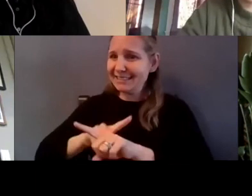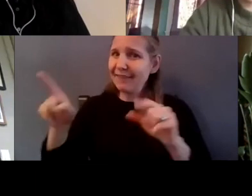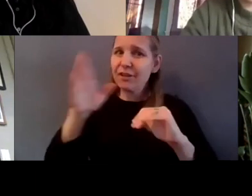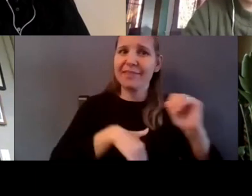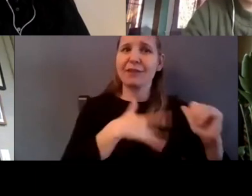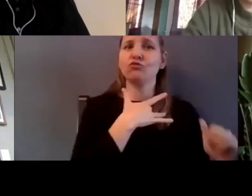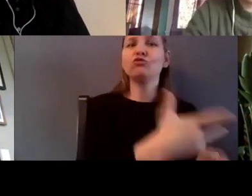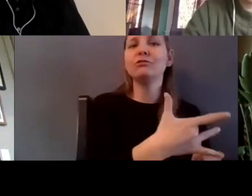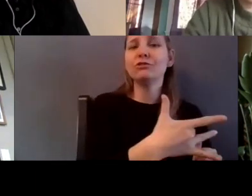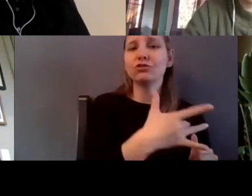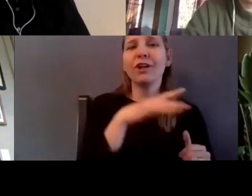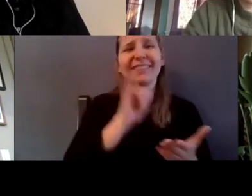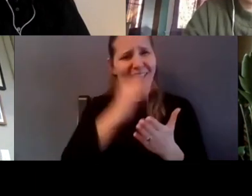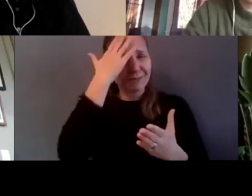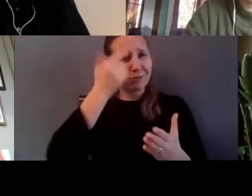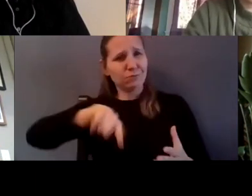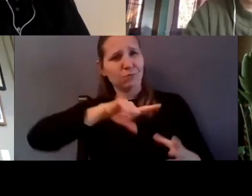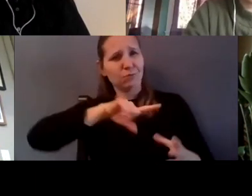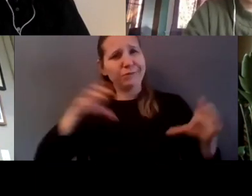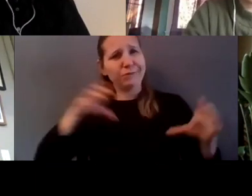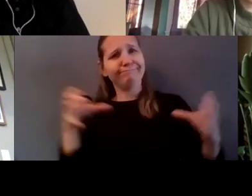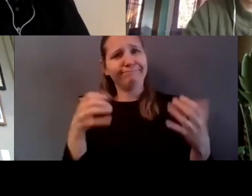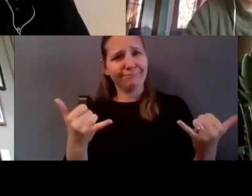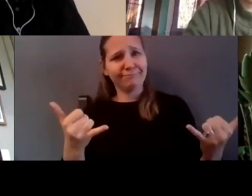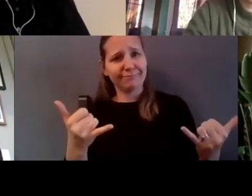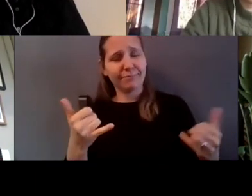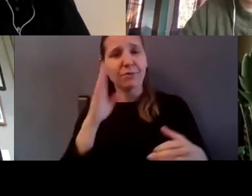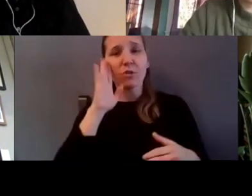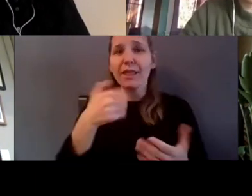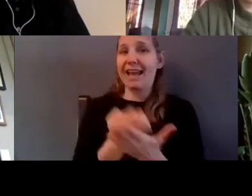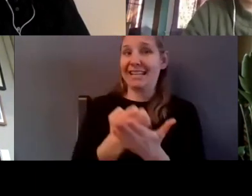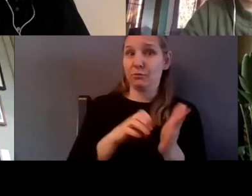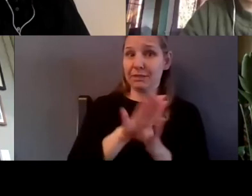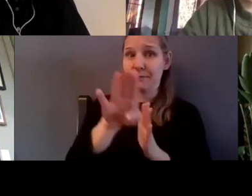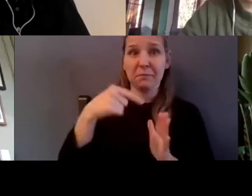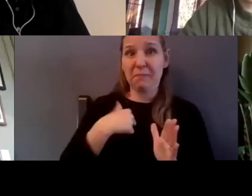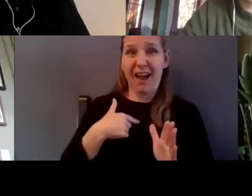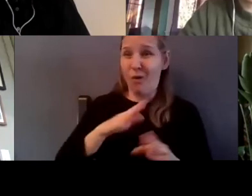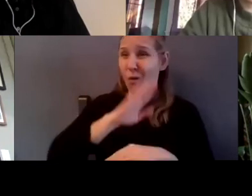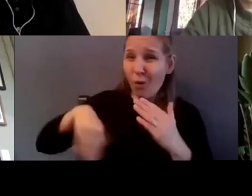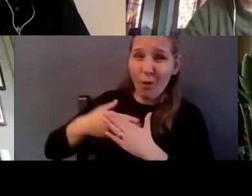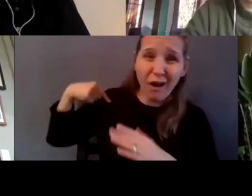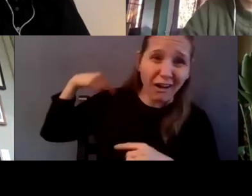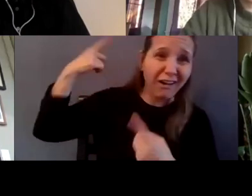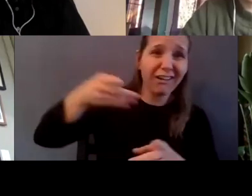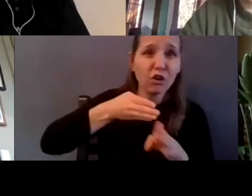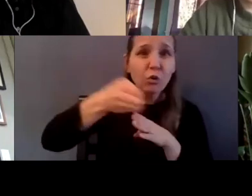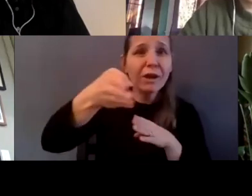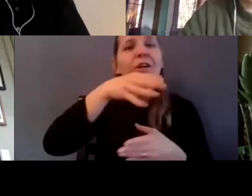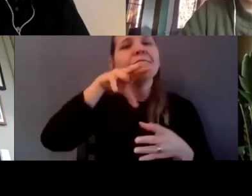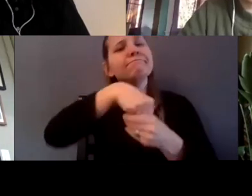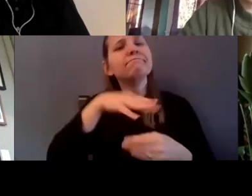we're hearing today. And so, you know, I've been doing economic development my whole career as part of my urban planning